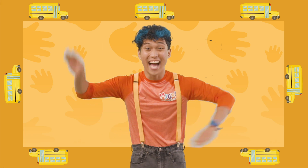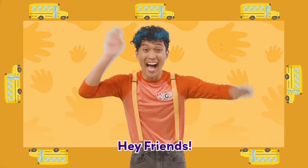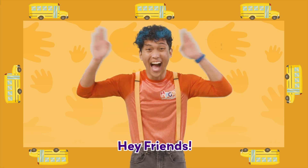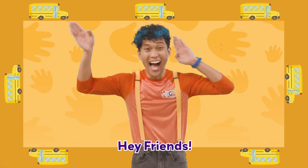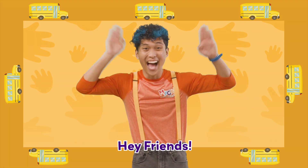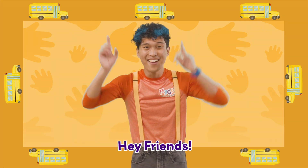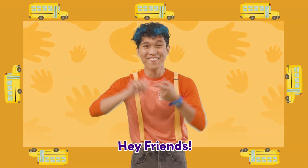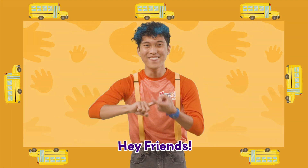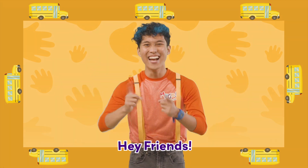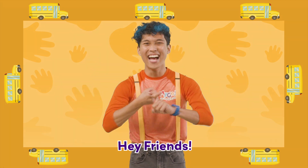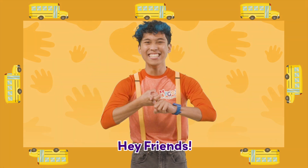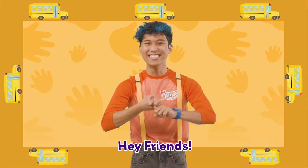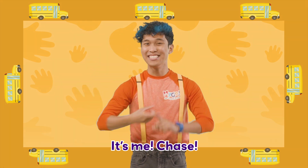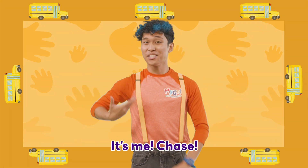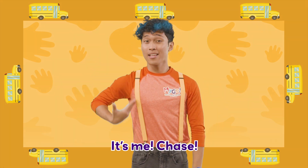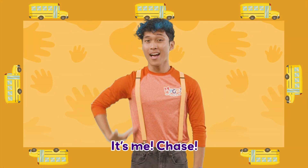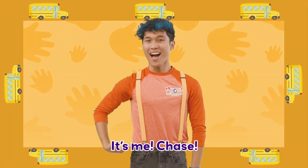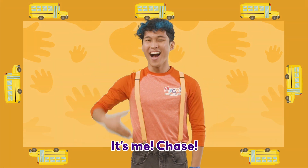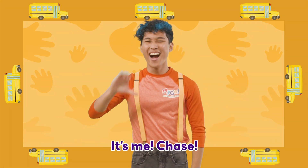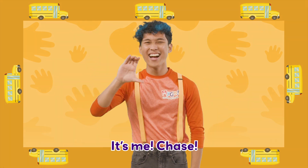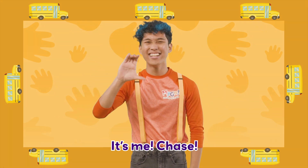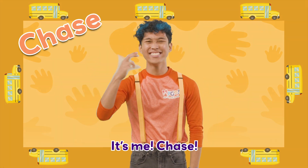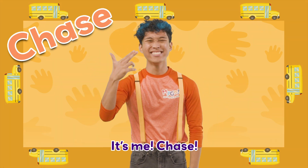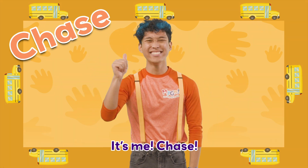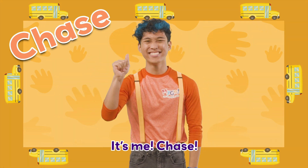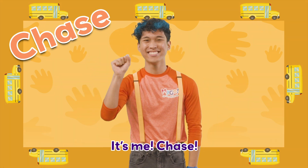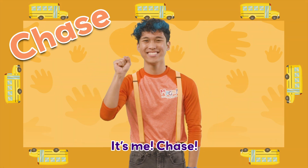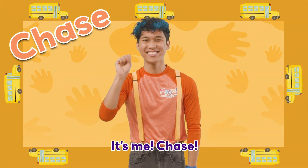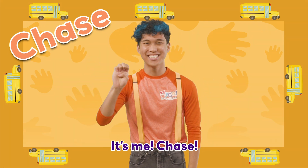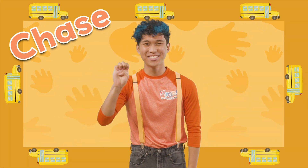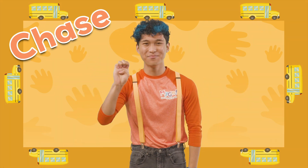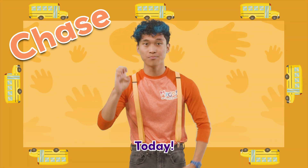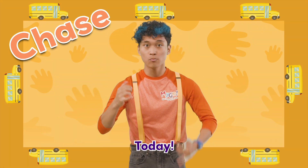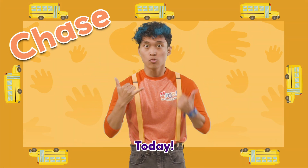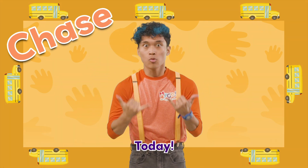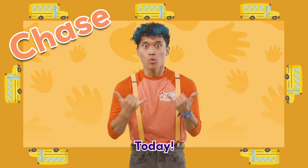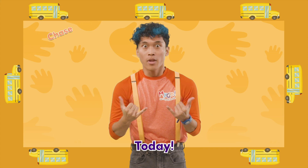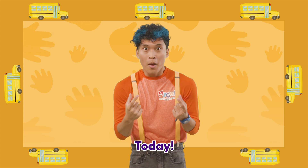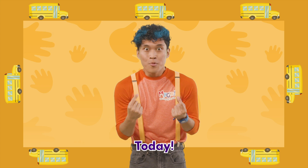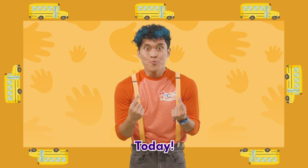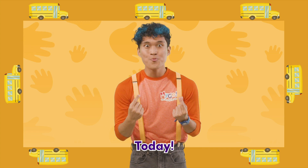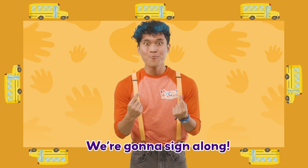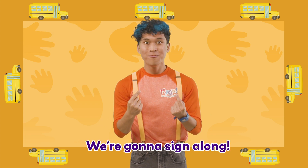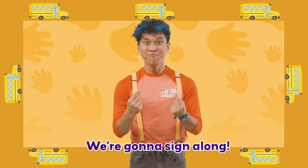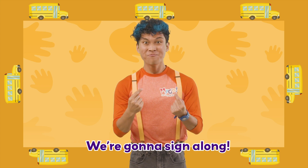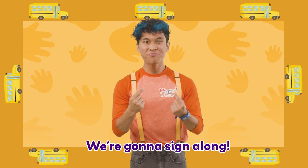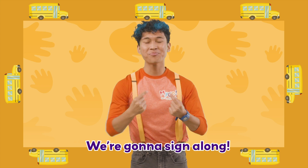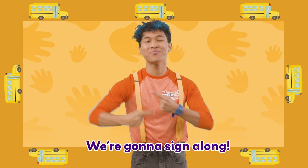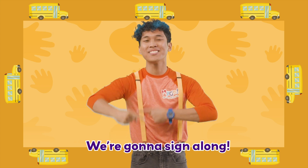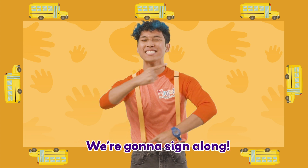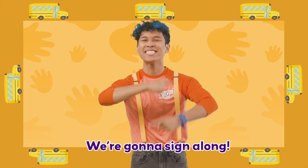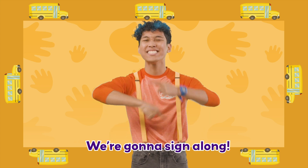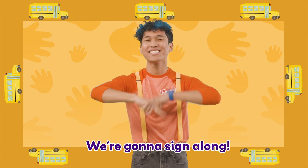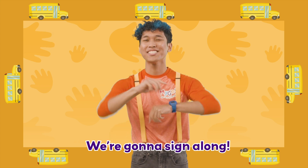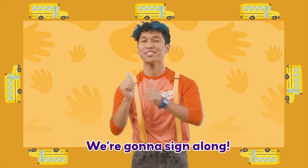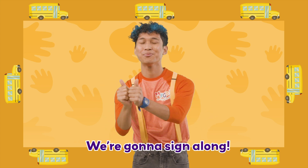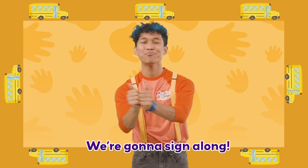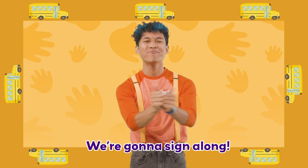Hey friends, it's me, Chase. Today, we're gonna sign along